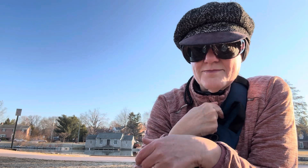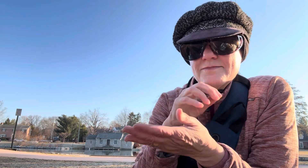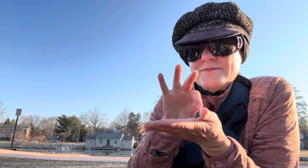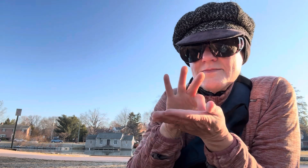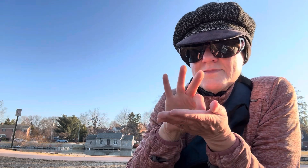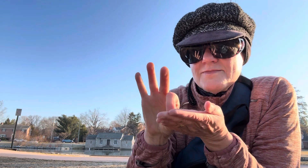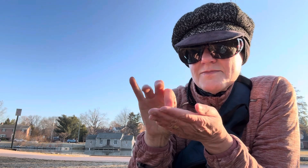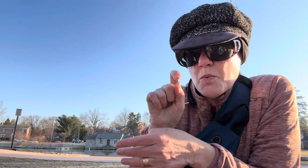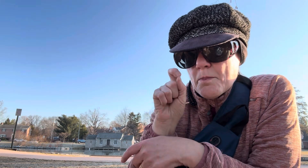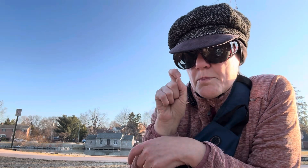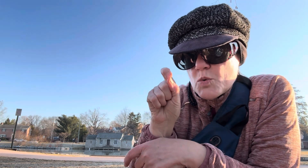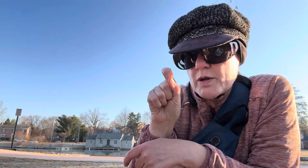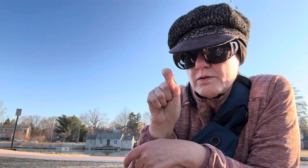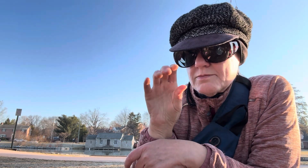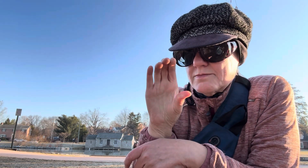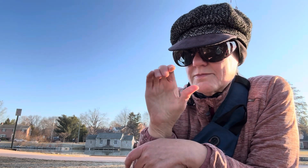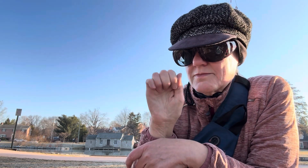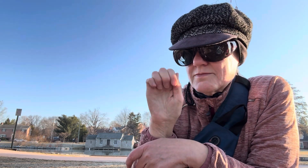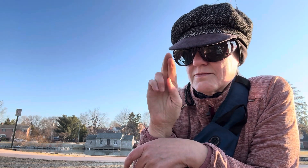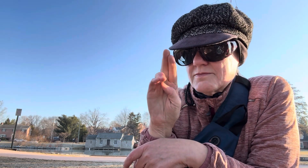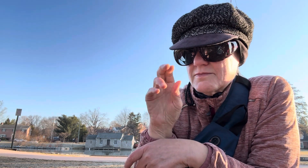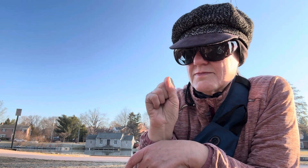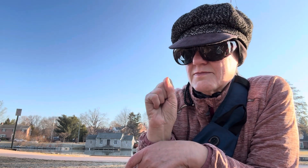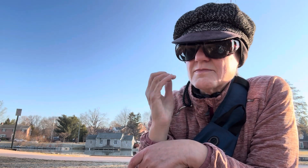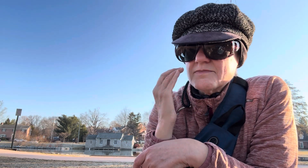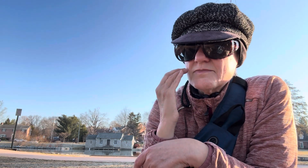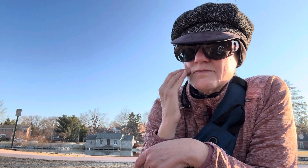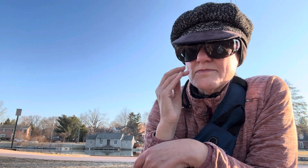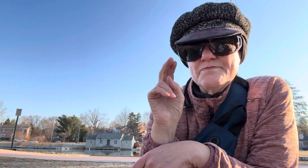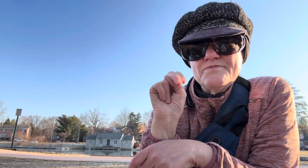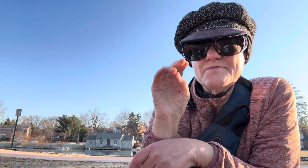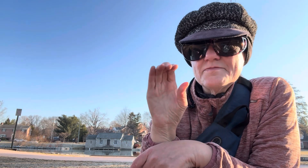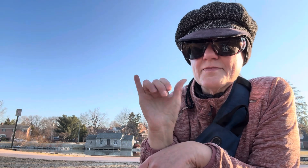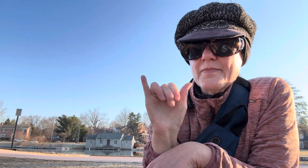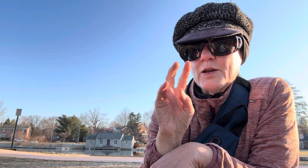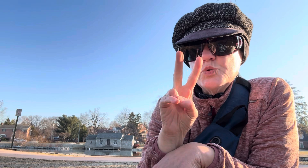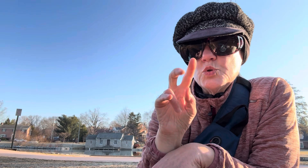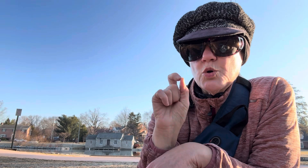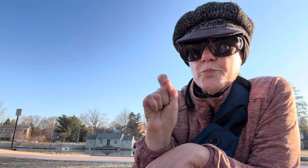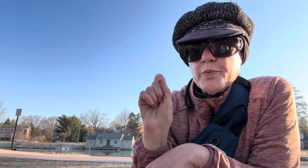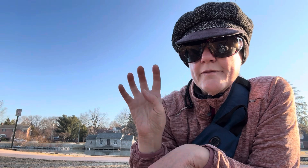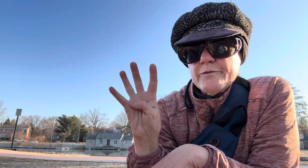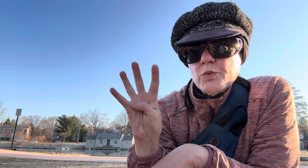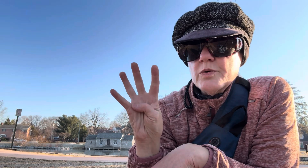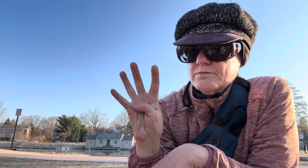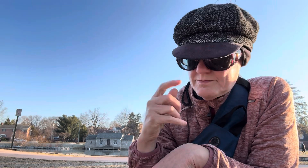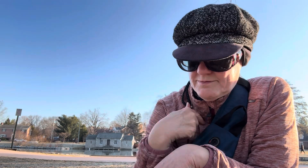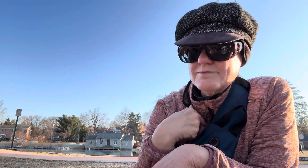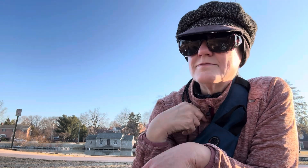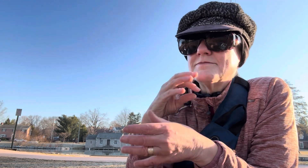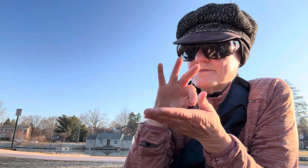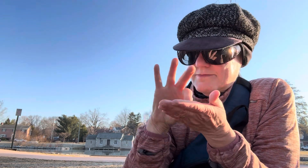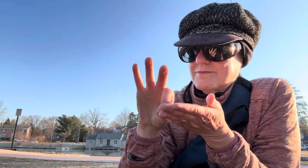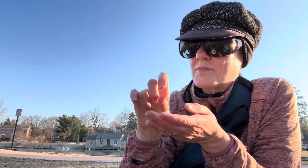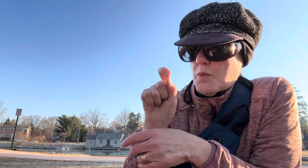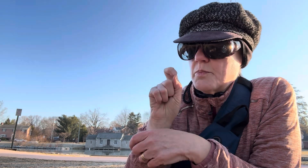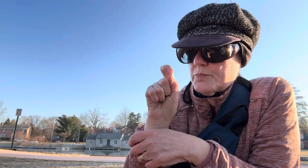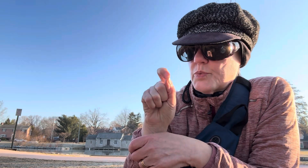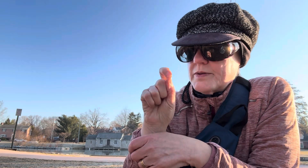subscription. We think it's worth it. And we count point net carbs too. Like 2.4, we